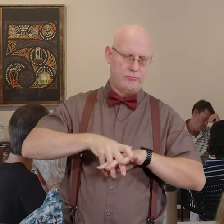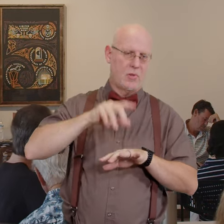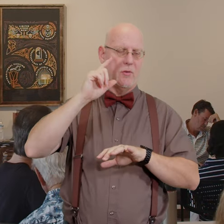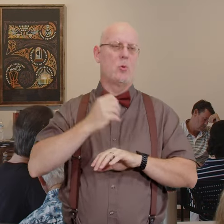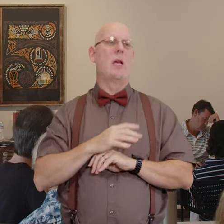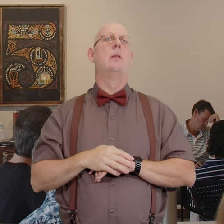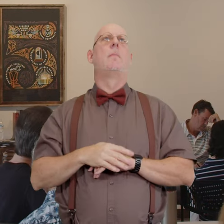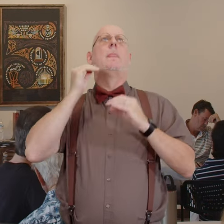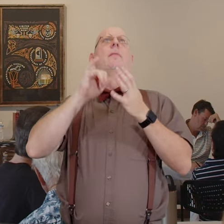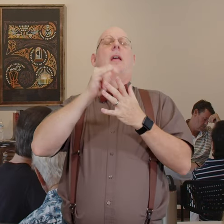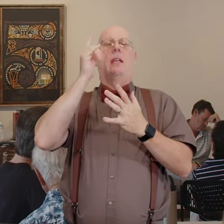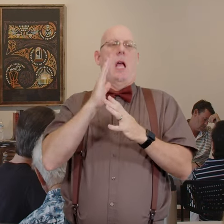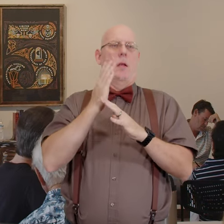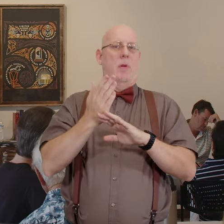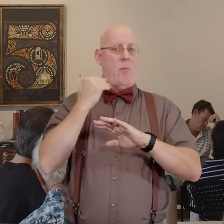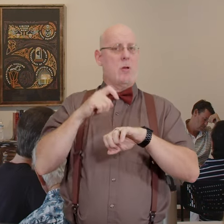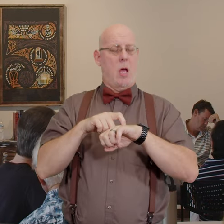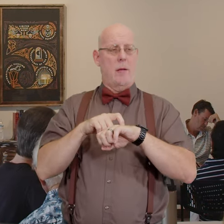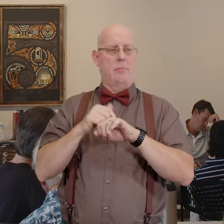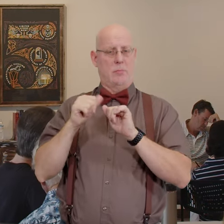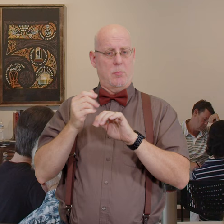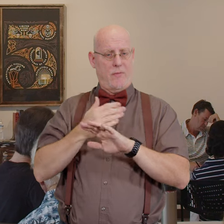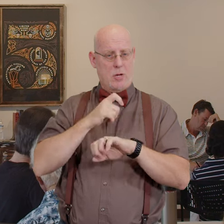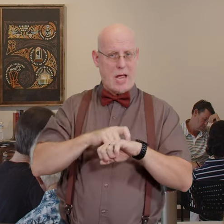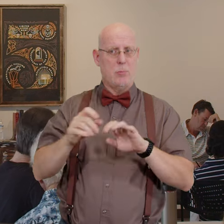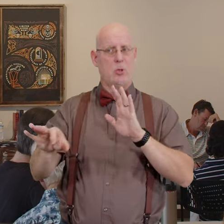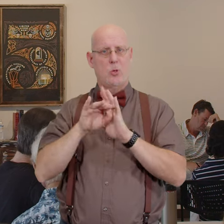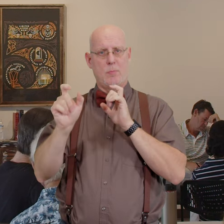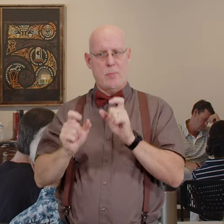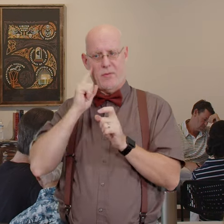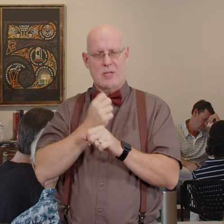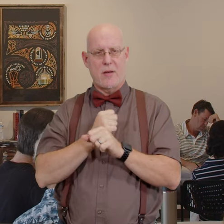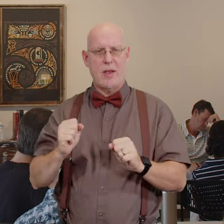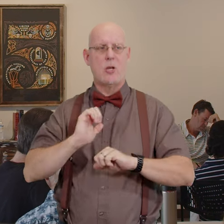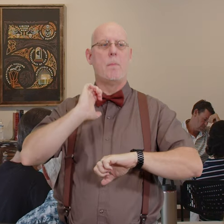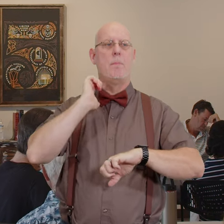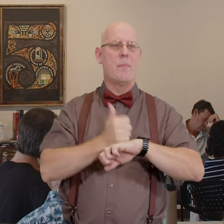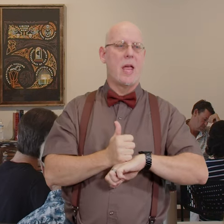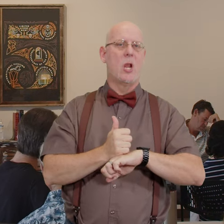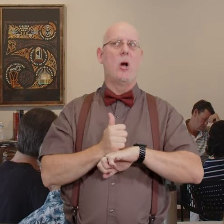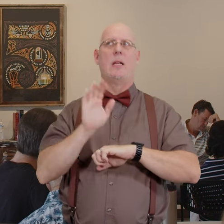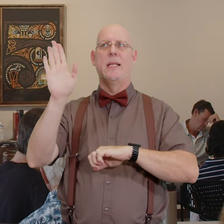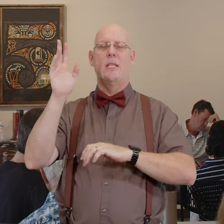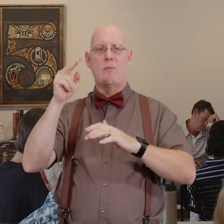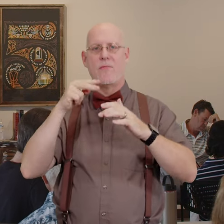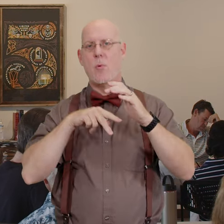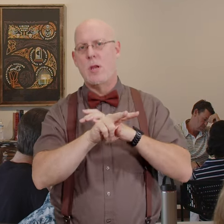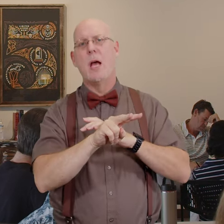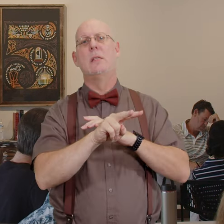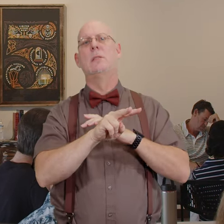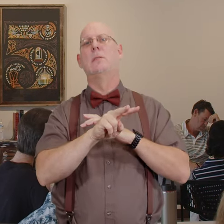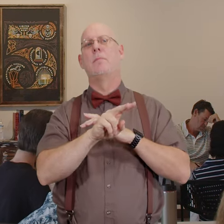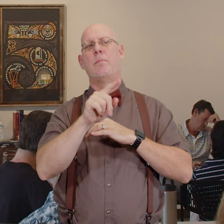root. It's the teaching that God before time, so this still happened outside of time, chose individuals for salvation on the basis of his